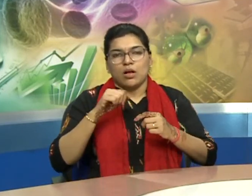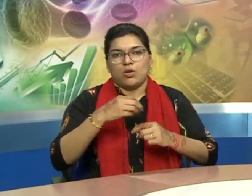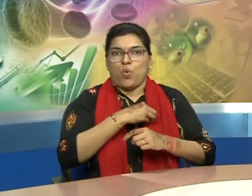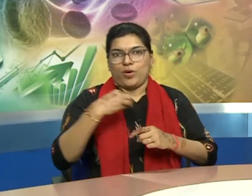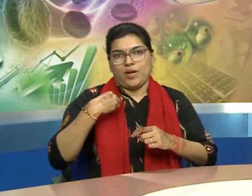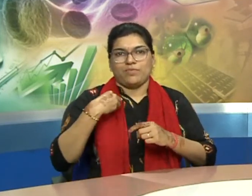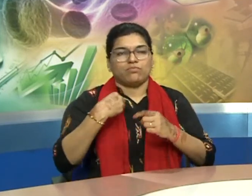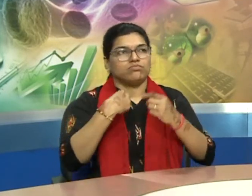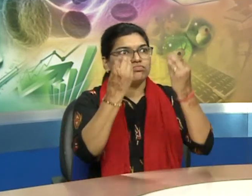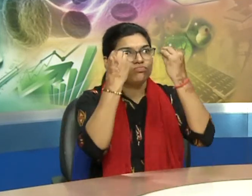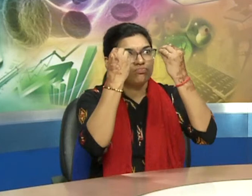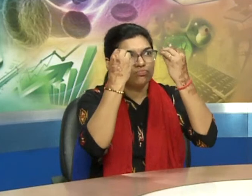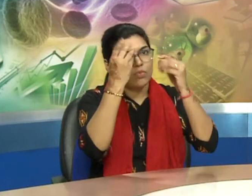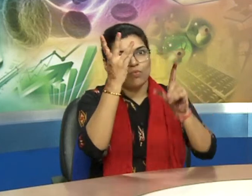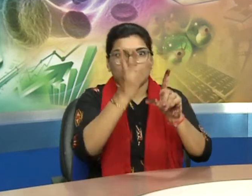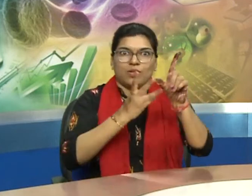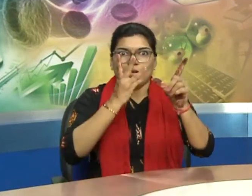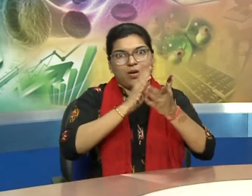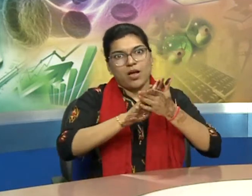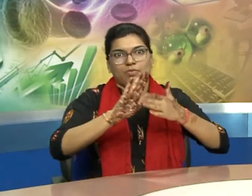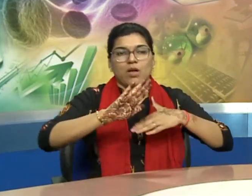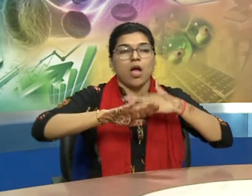So a library